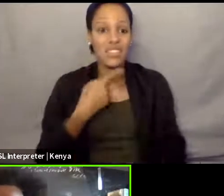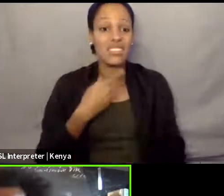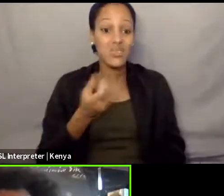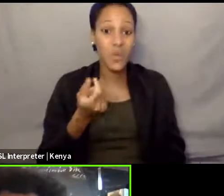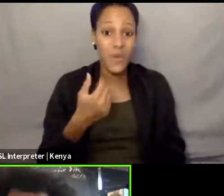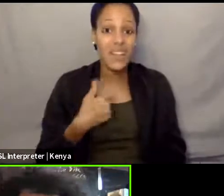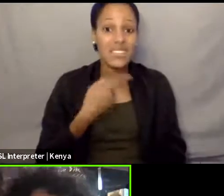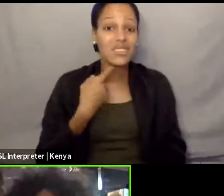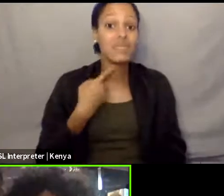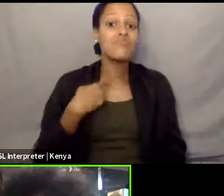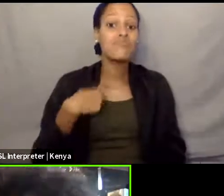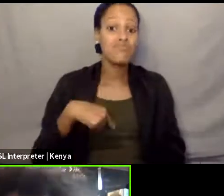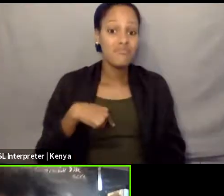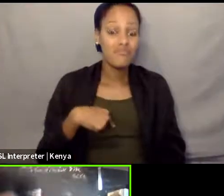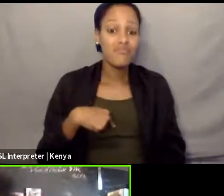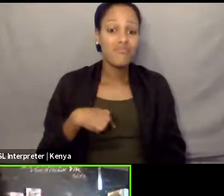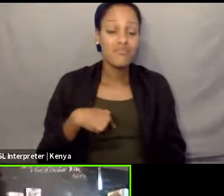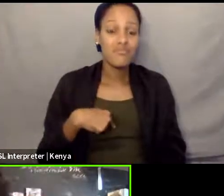all this coconut oil.